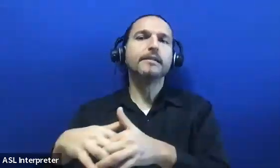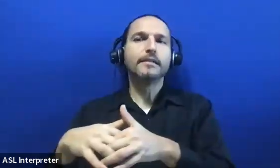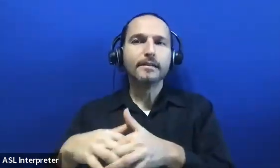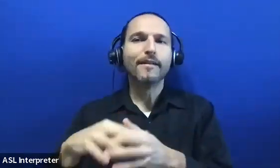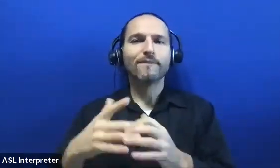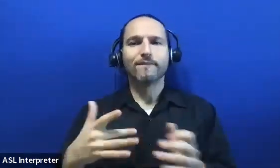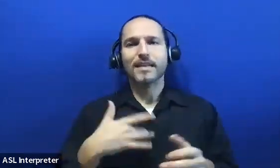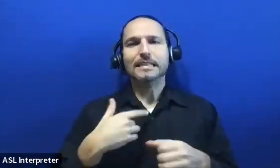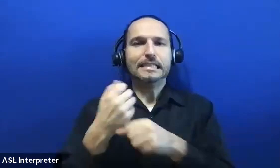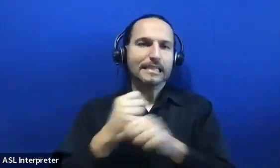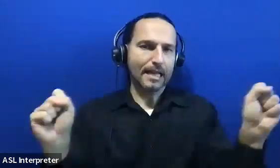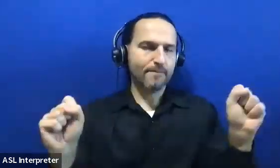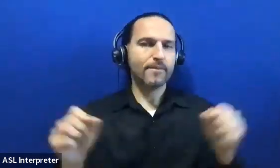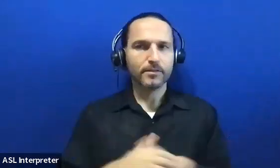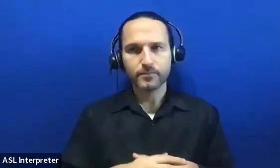functional and safe.